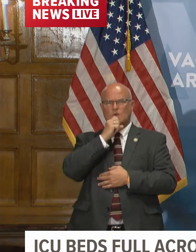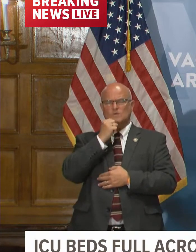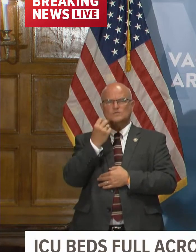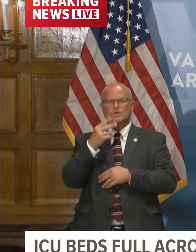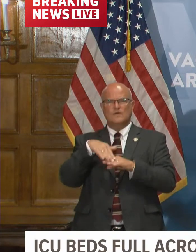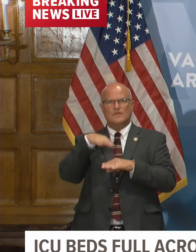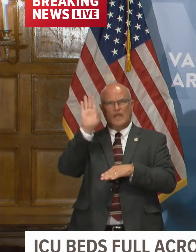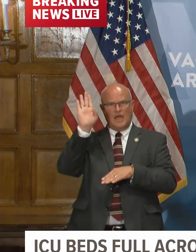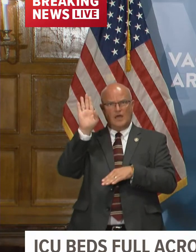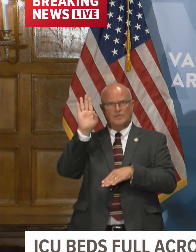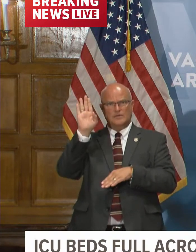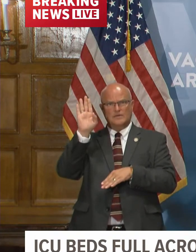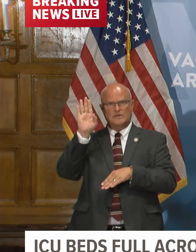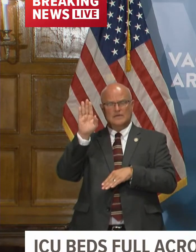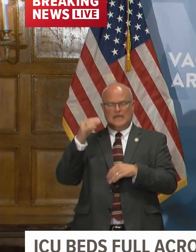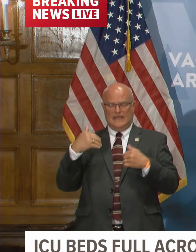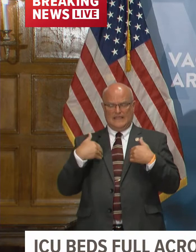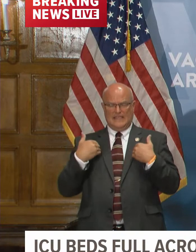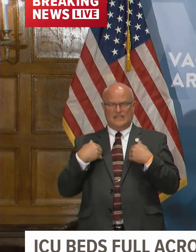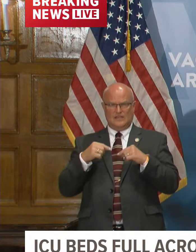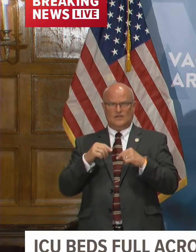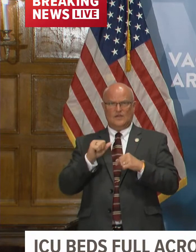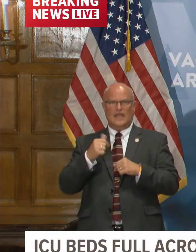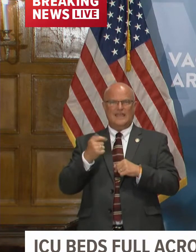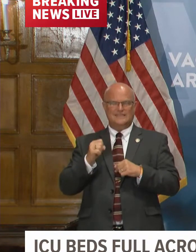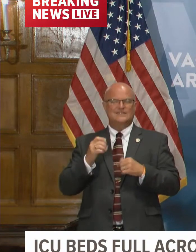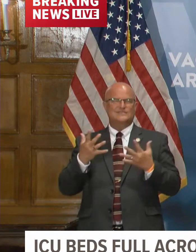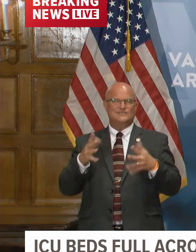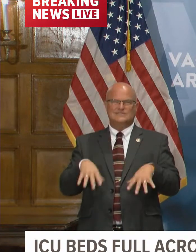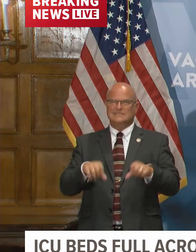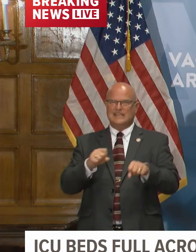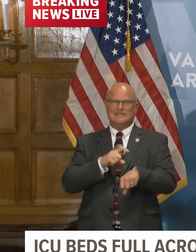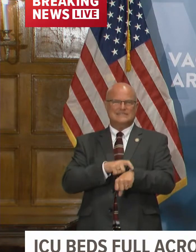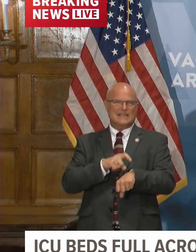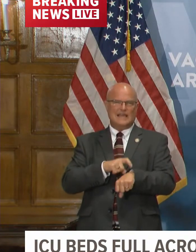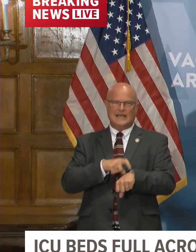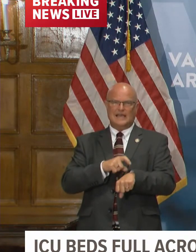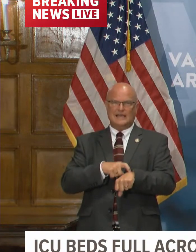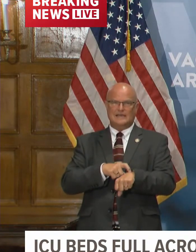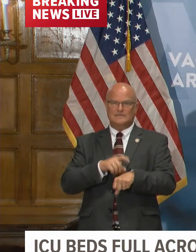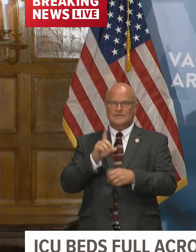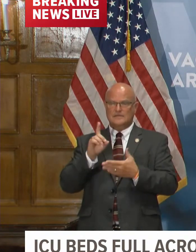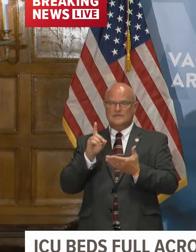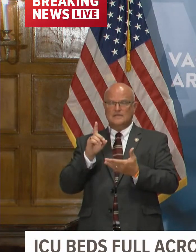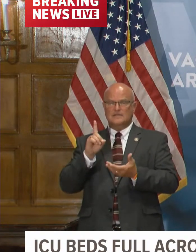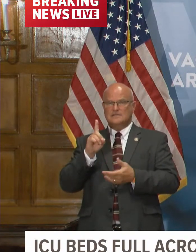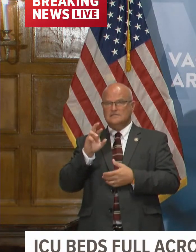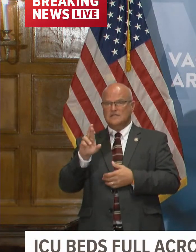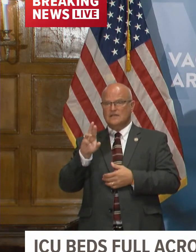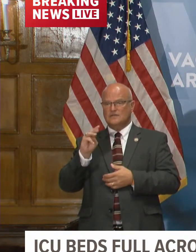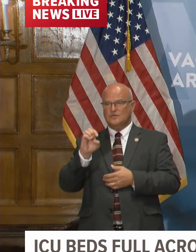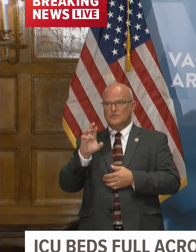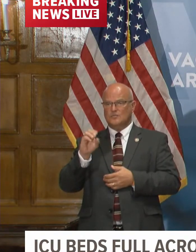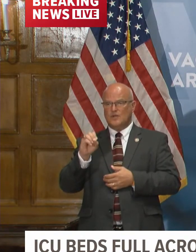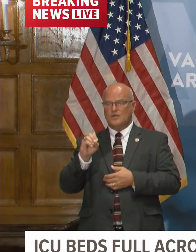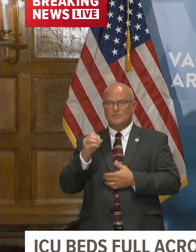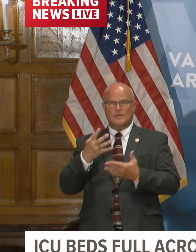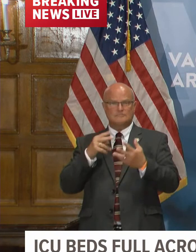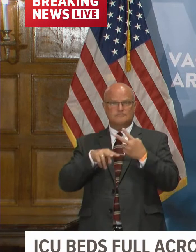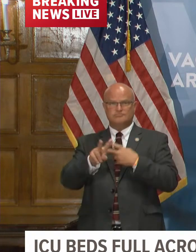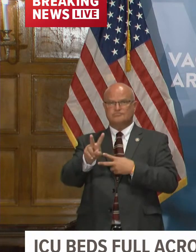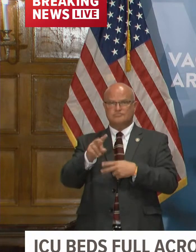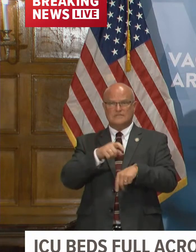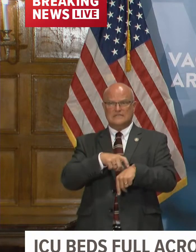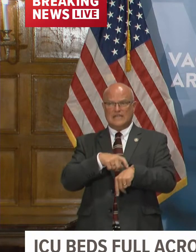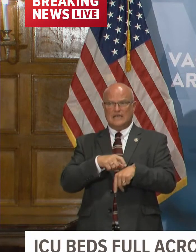in that younger age, and so it's just going to take more time. Dr. Romero might want to venture a time frame, but I